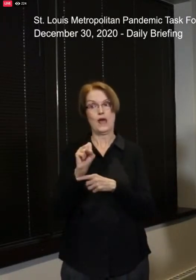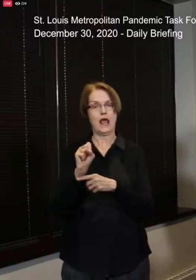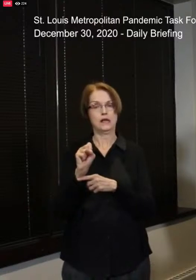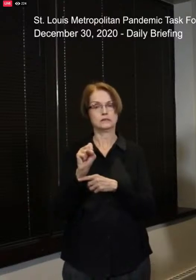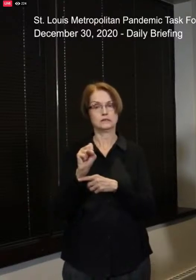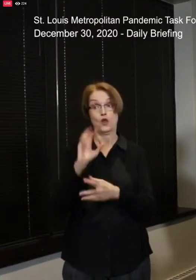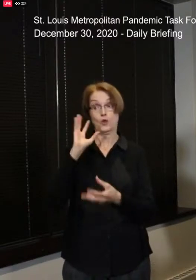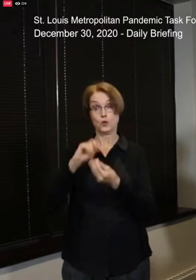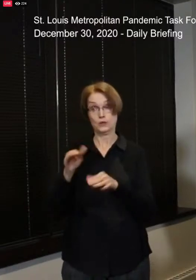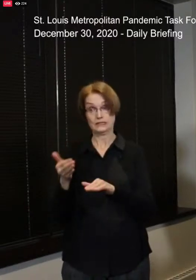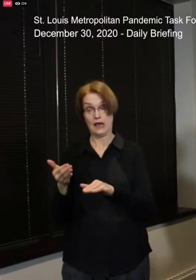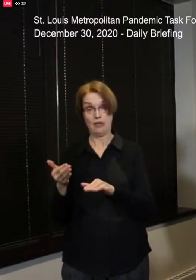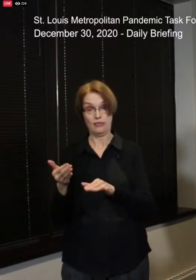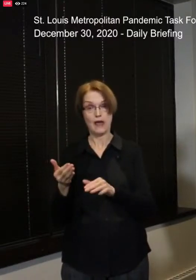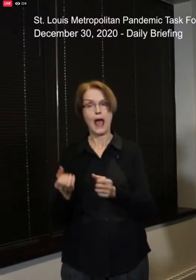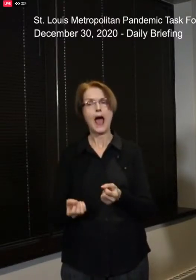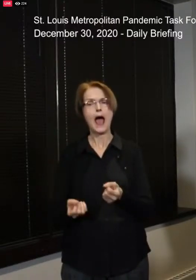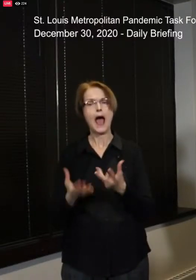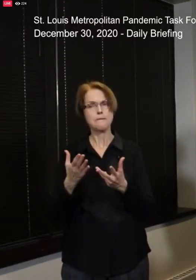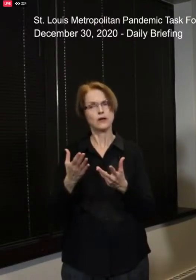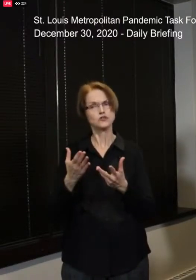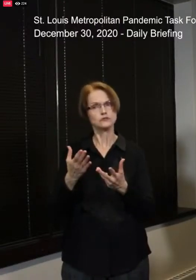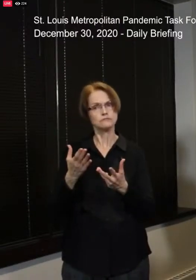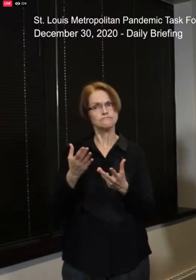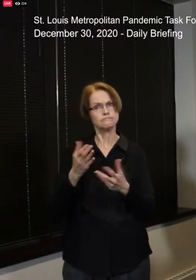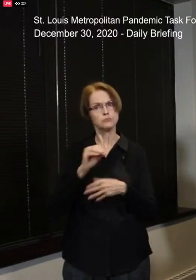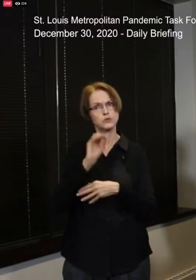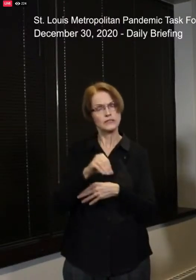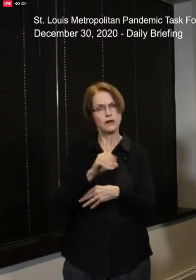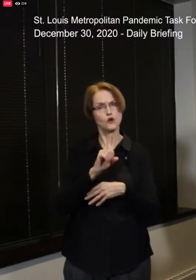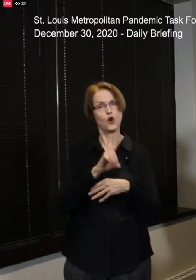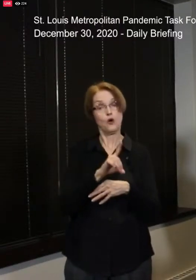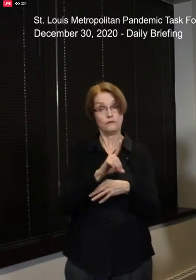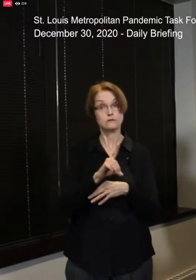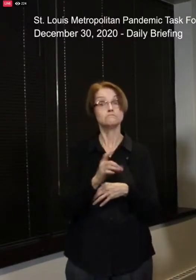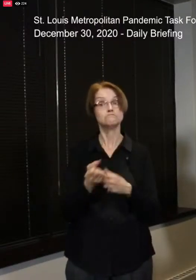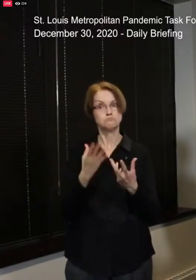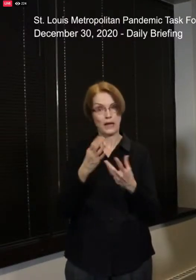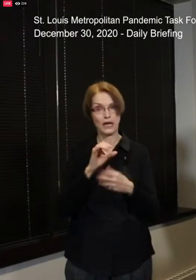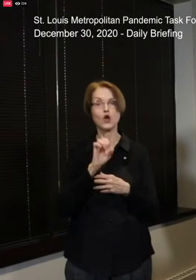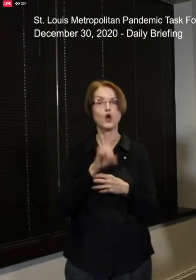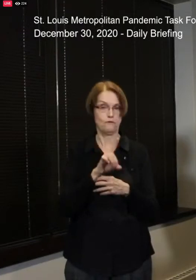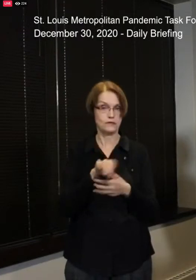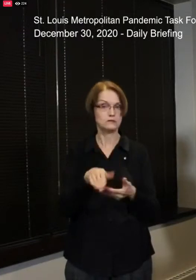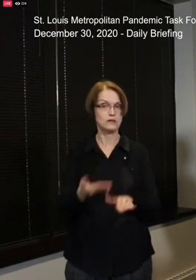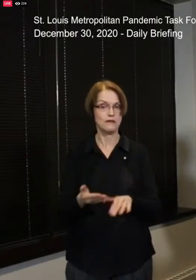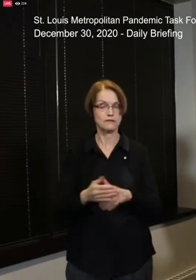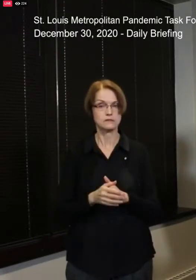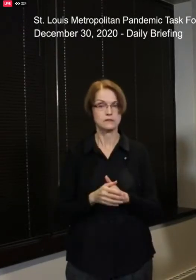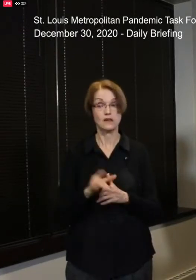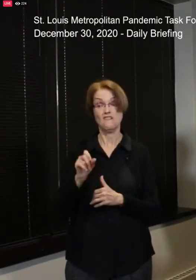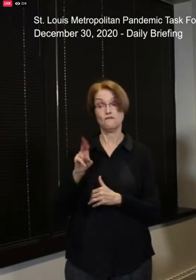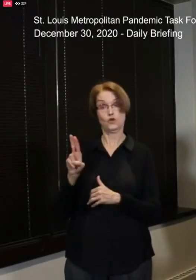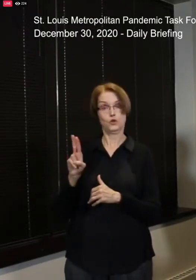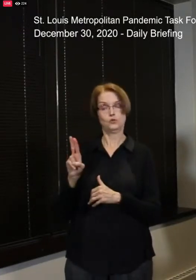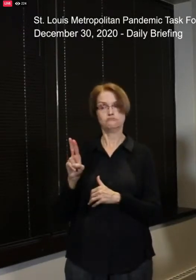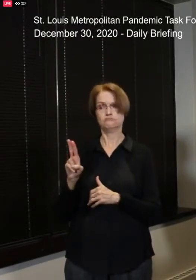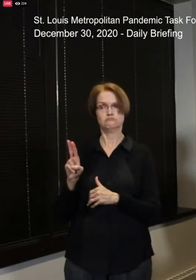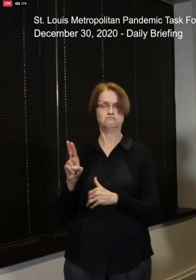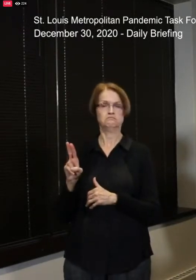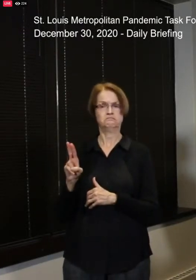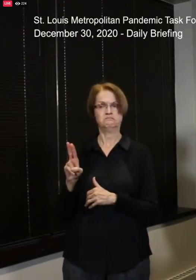States, COVID occupies a large percentage of those deaths, whereas influenza does